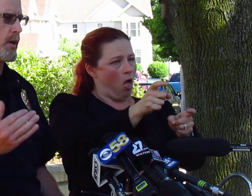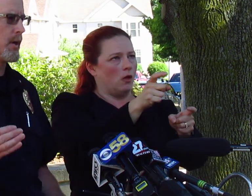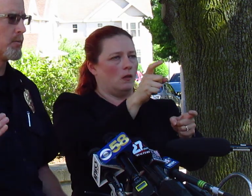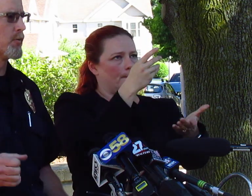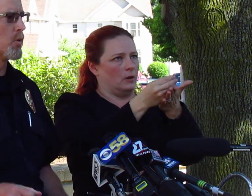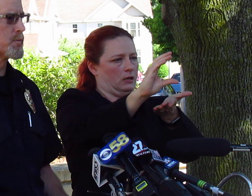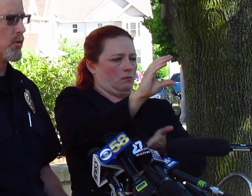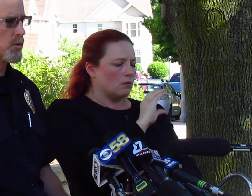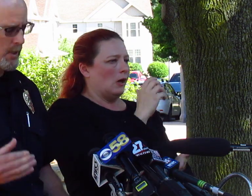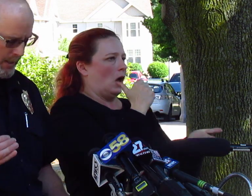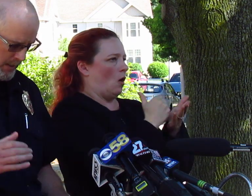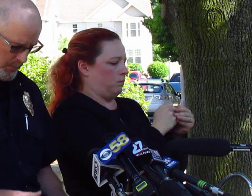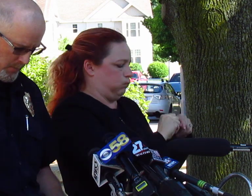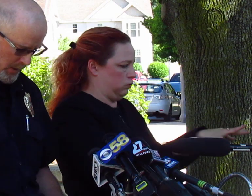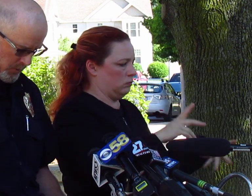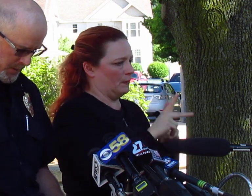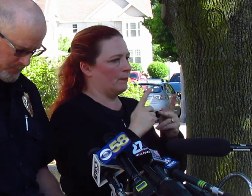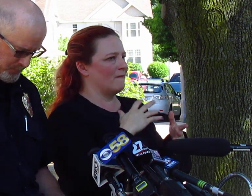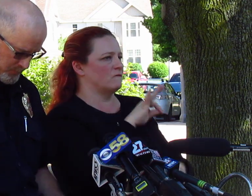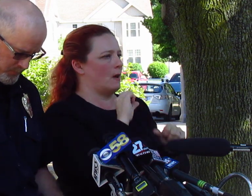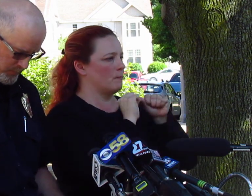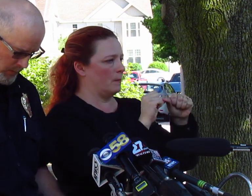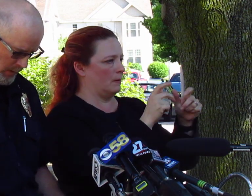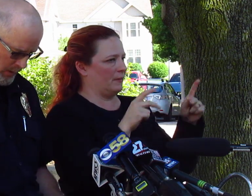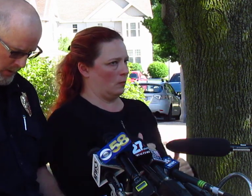funds are help for those folks who are going to get into permanent housing.